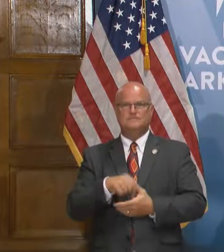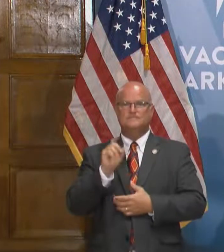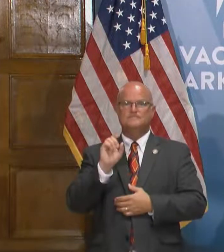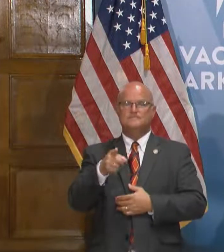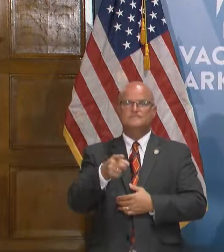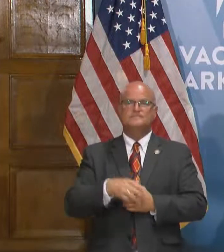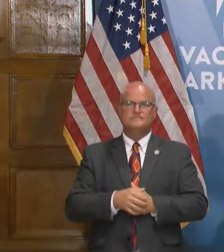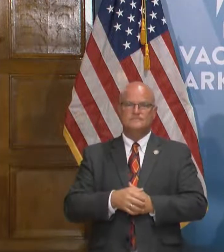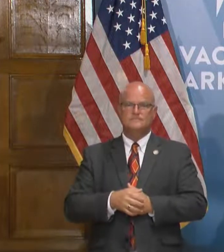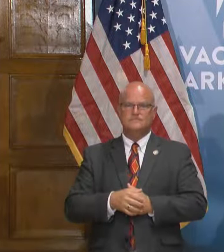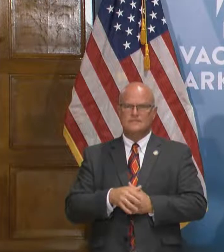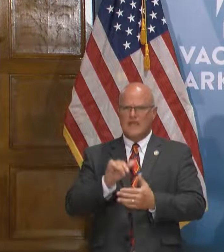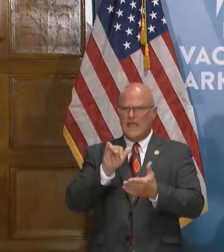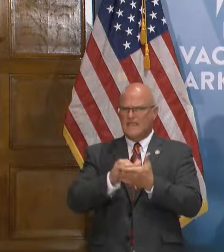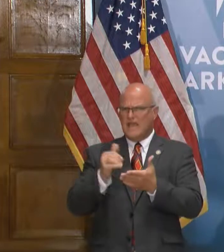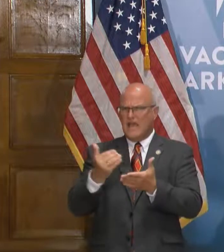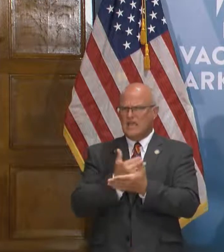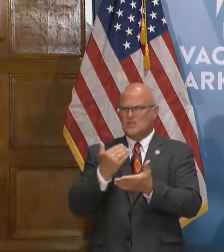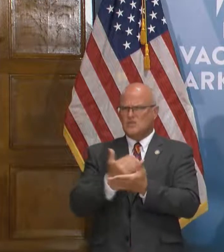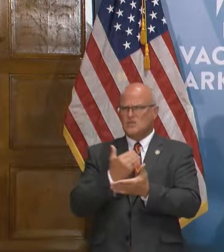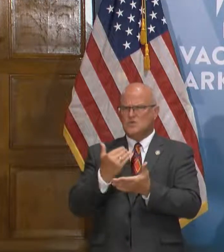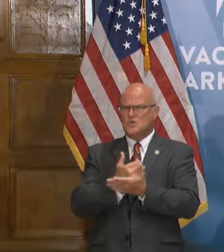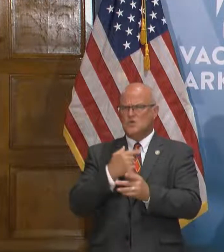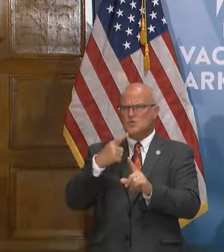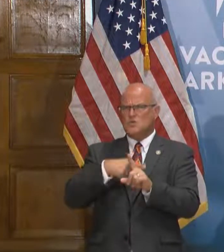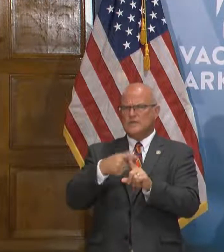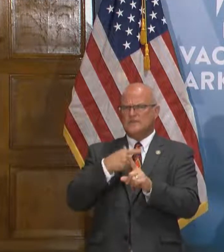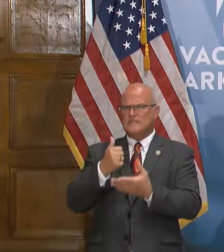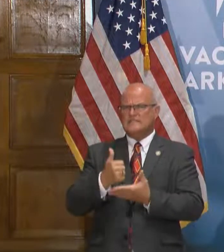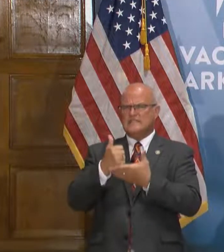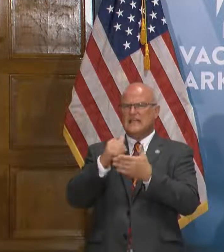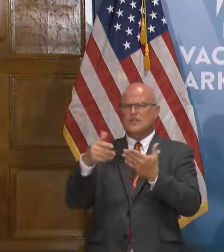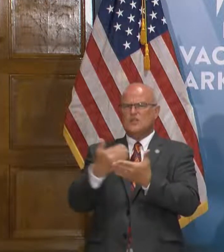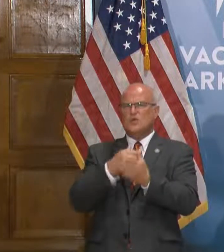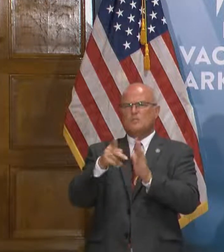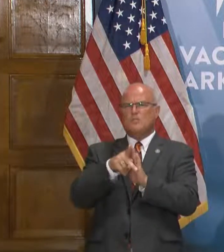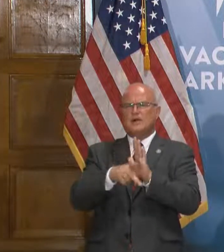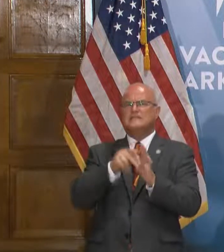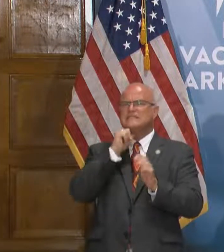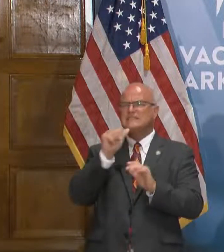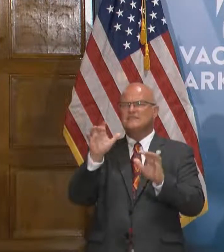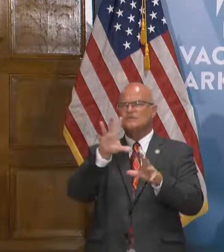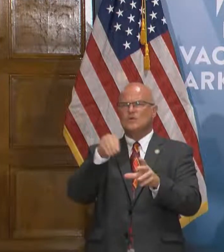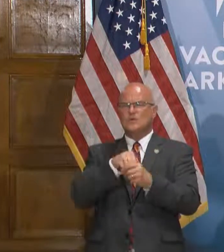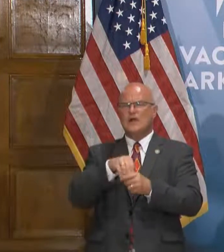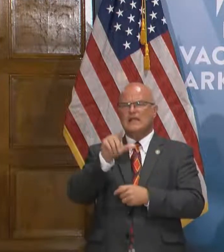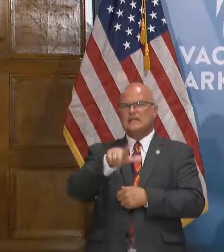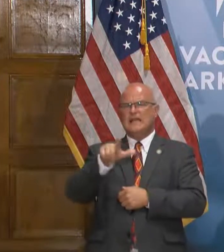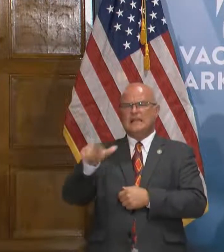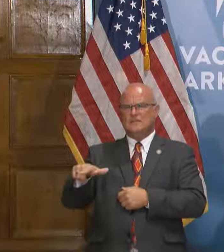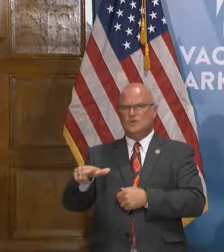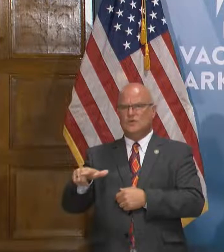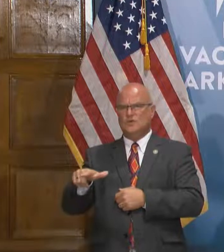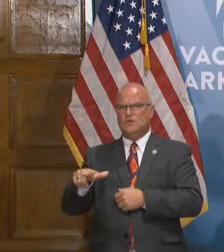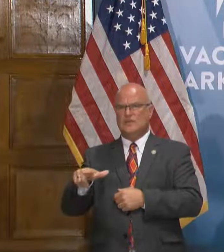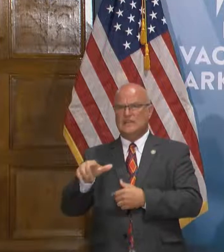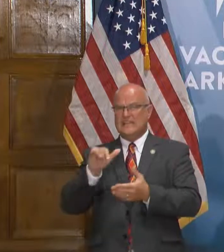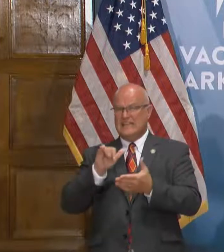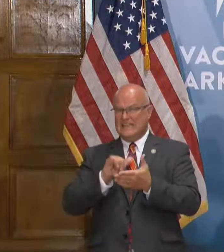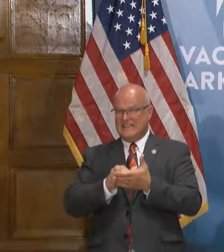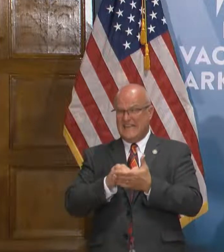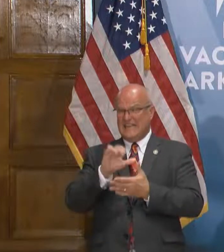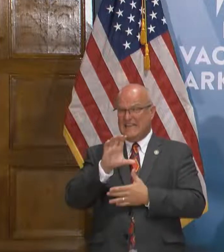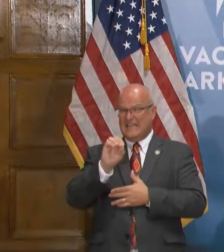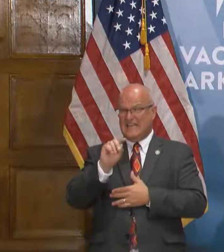ma'am. With that new, back to rental assistance, with the new policy that doesn't require landlord participation also apply to the counties that aren't